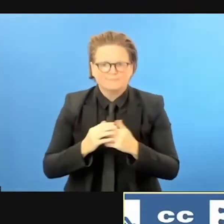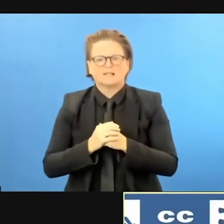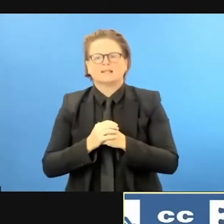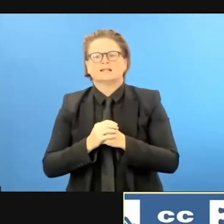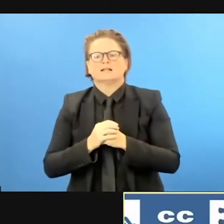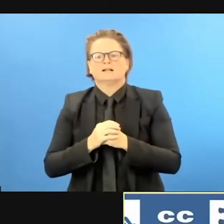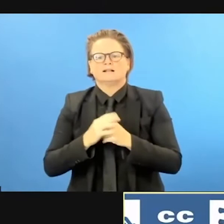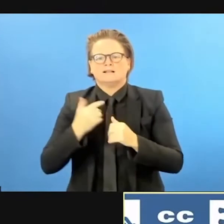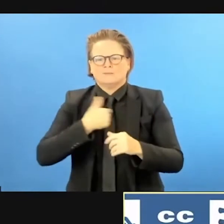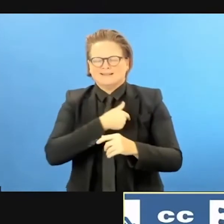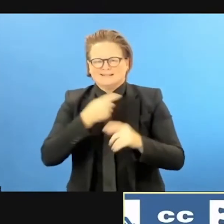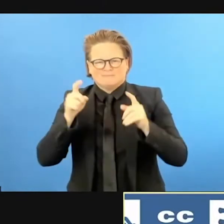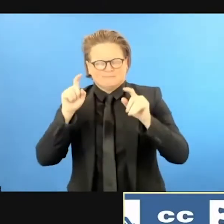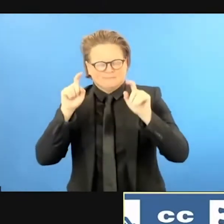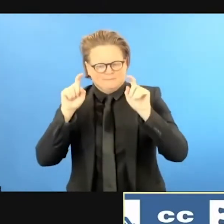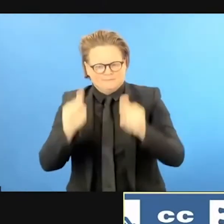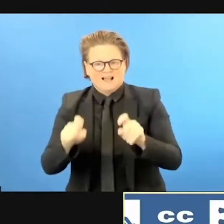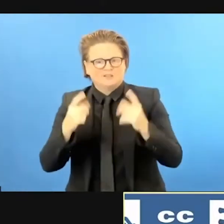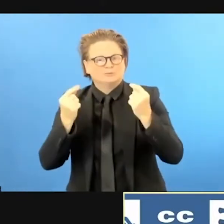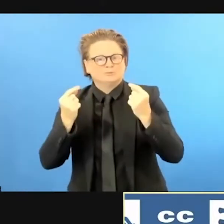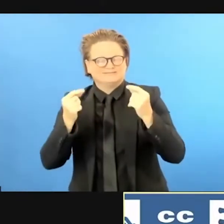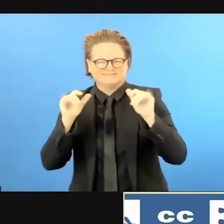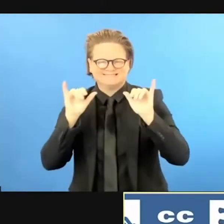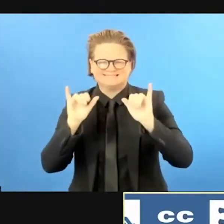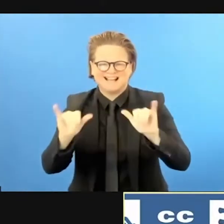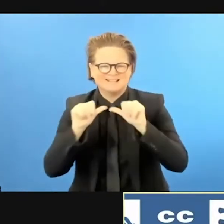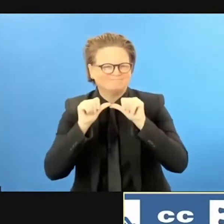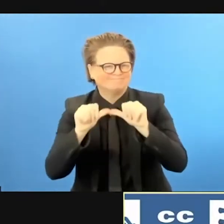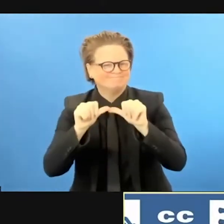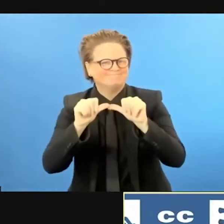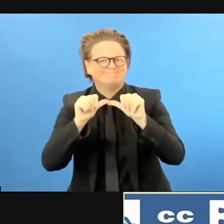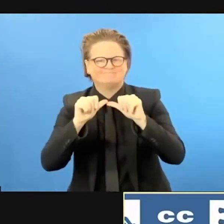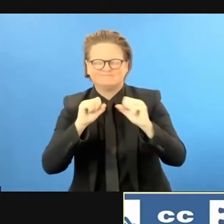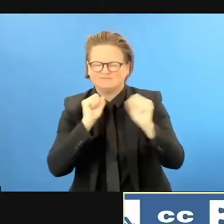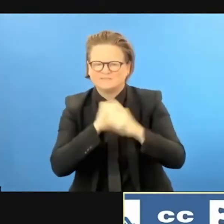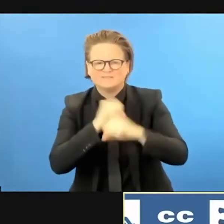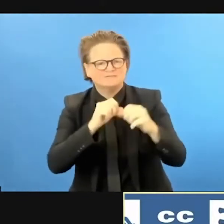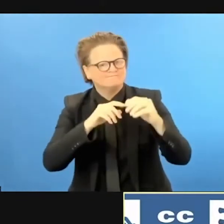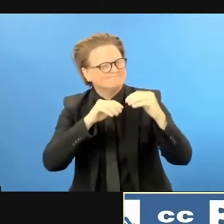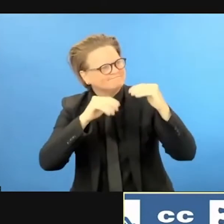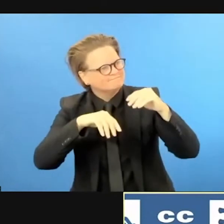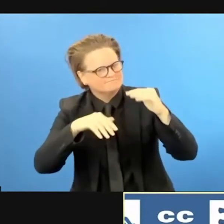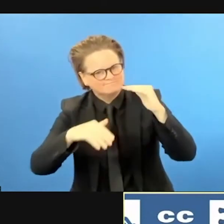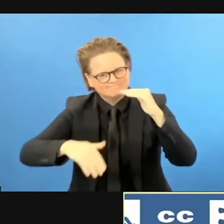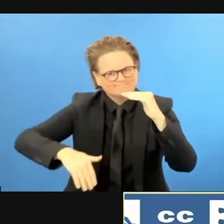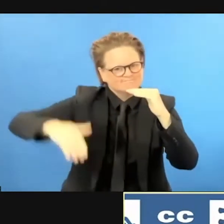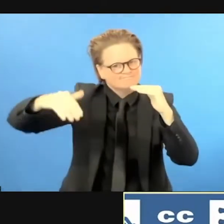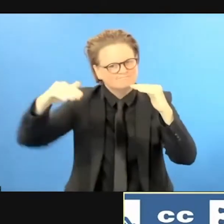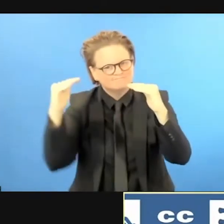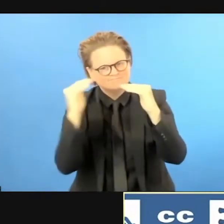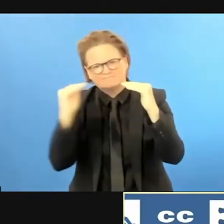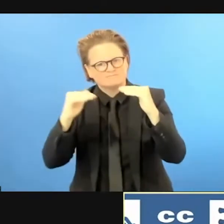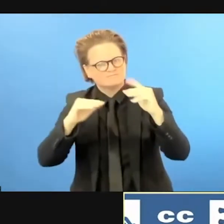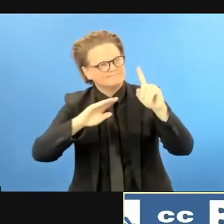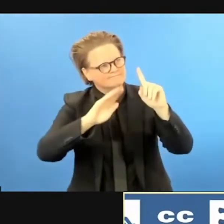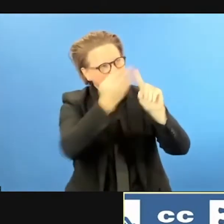do is advocate at the state level to help people understand the importance